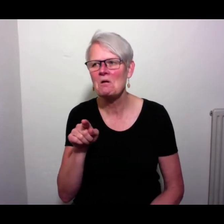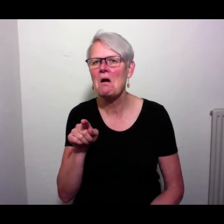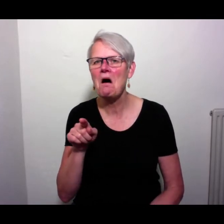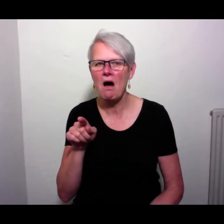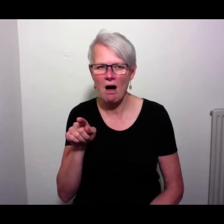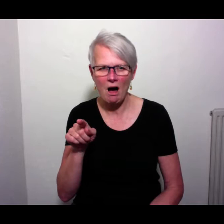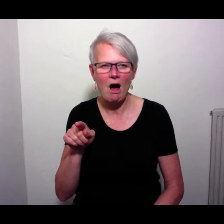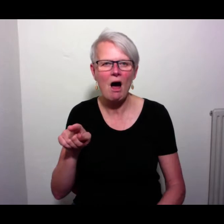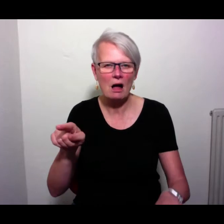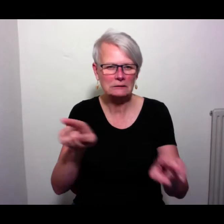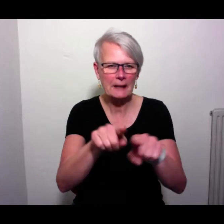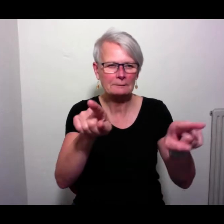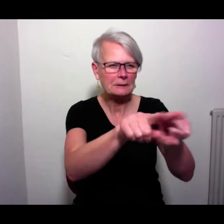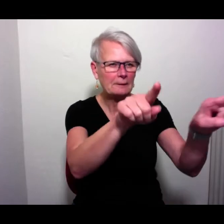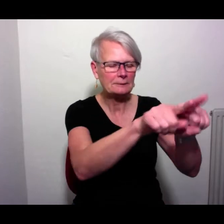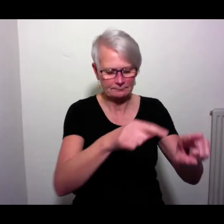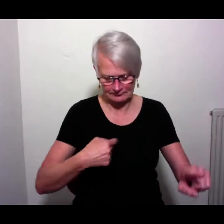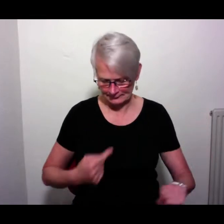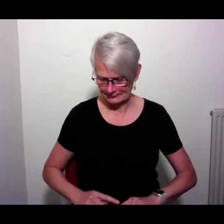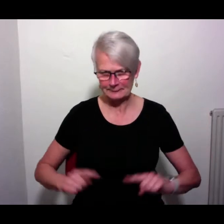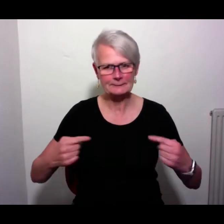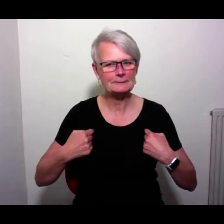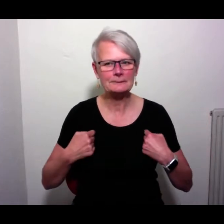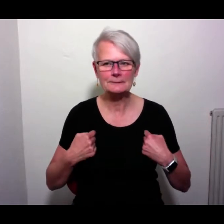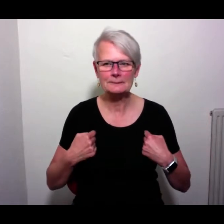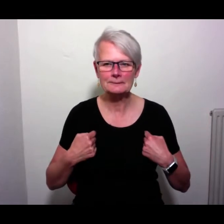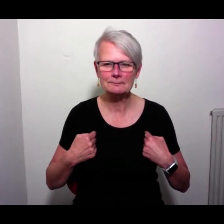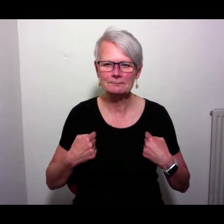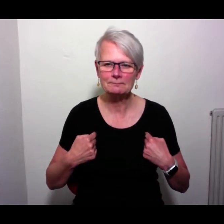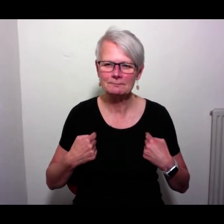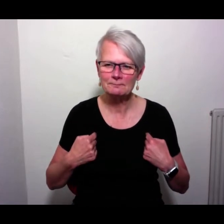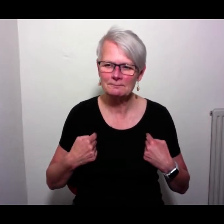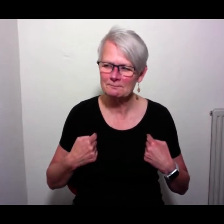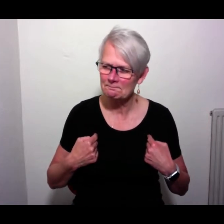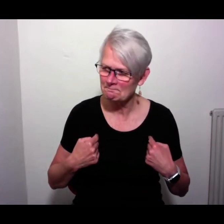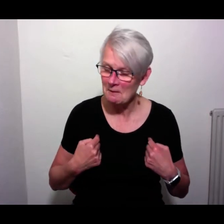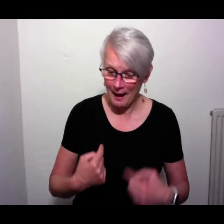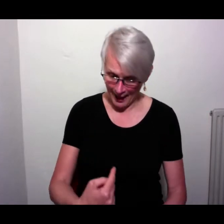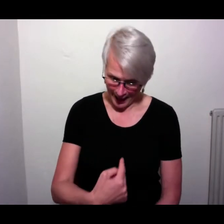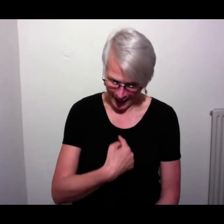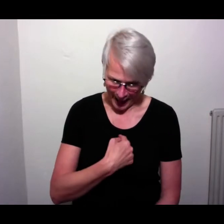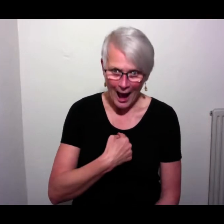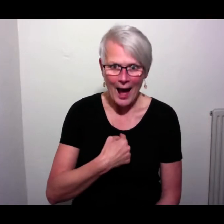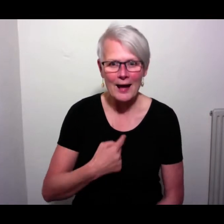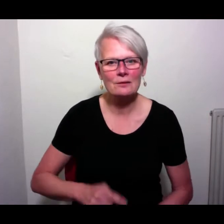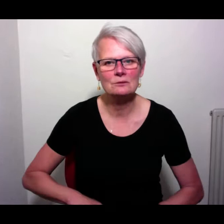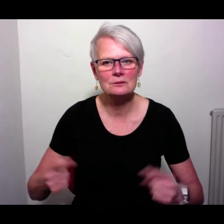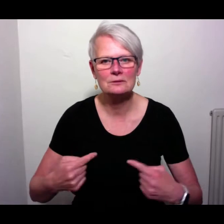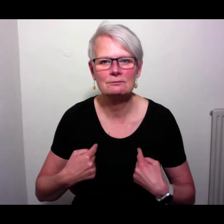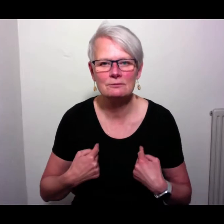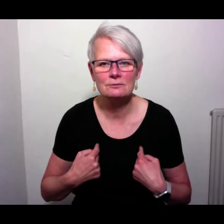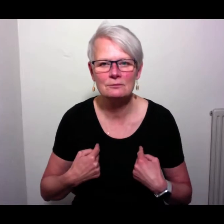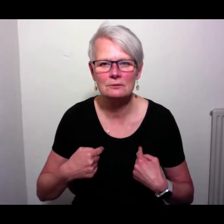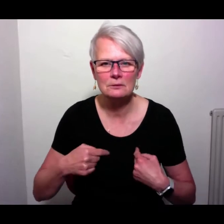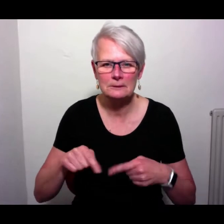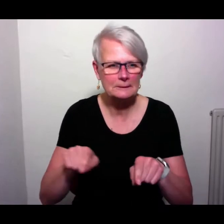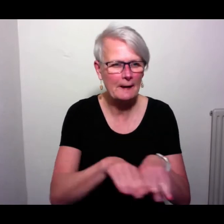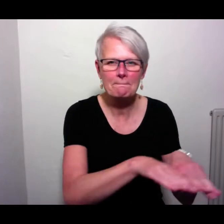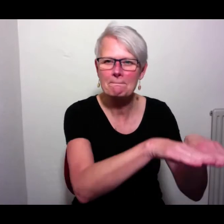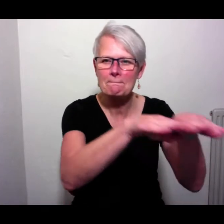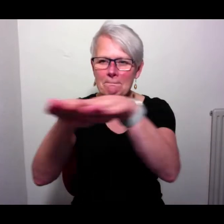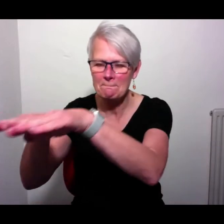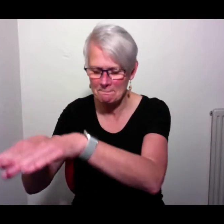of difference grew round me like a forest. In those fairy tale days of innocence, I was